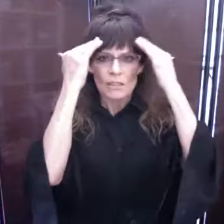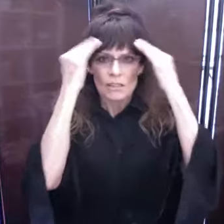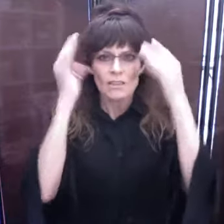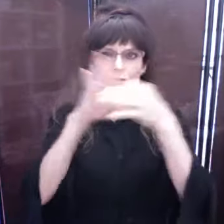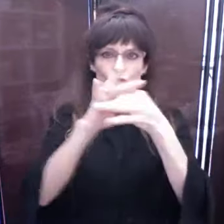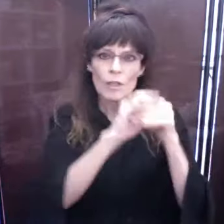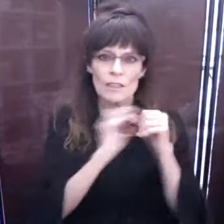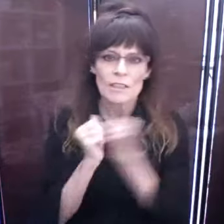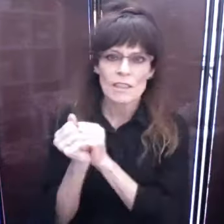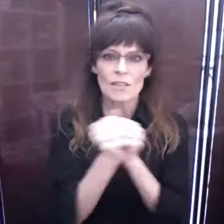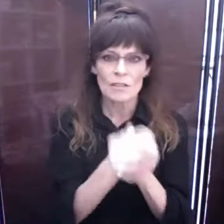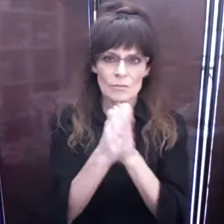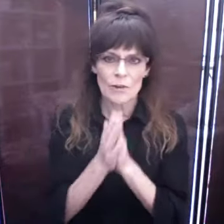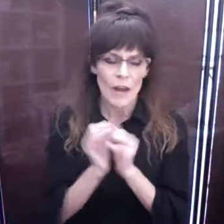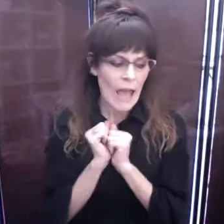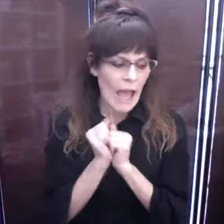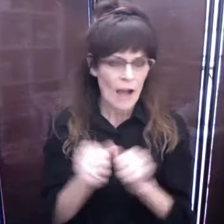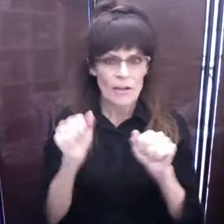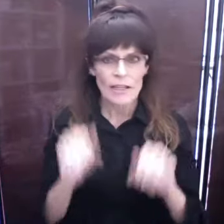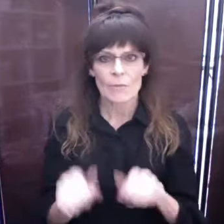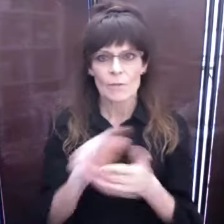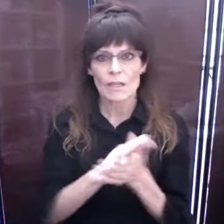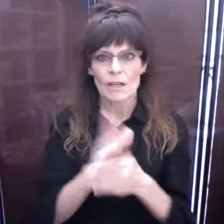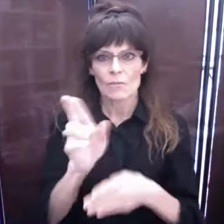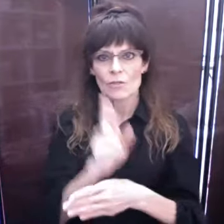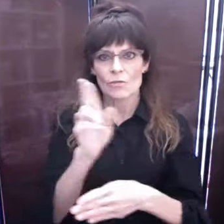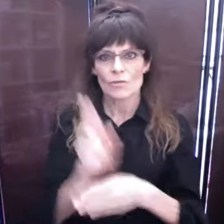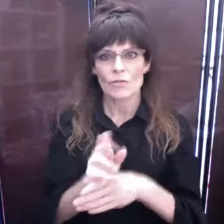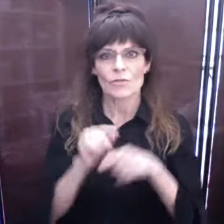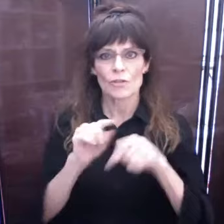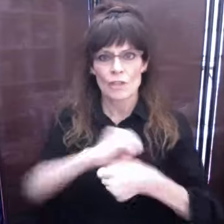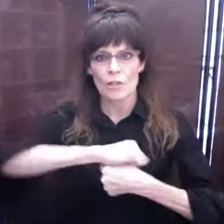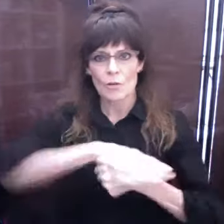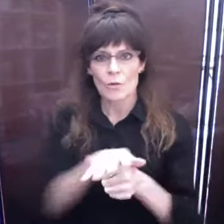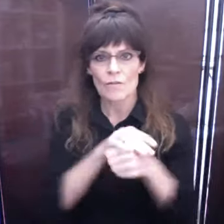prayer. And like, how can we be more useful given the circumstances we've been given? So